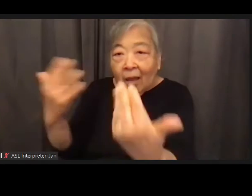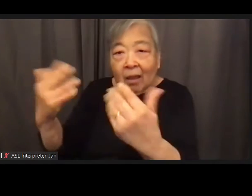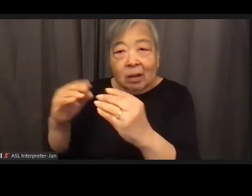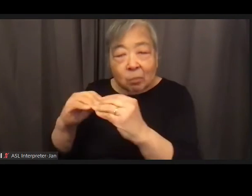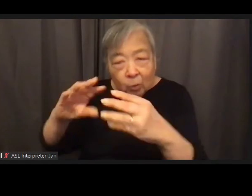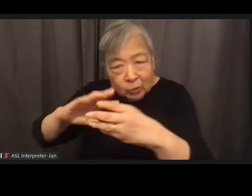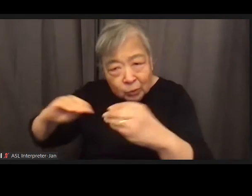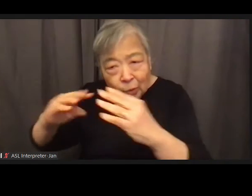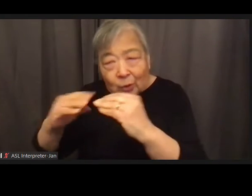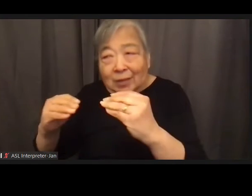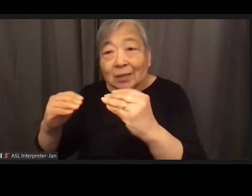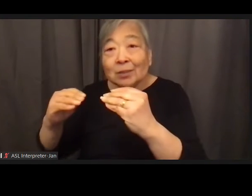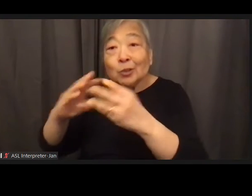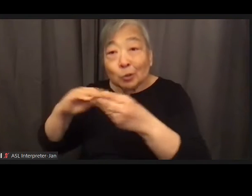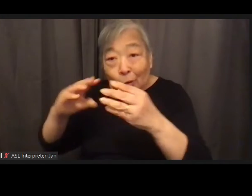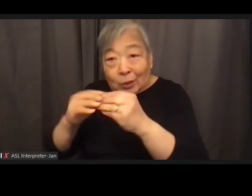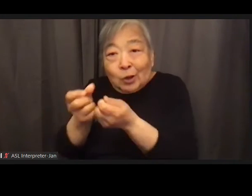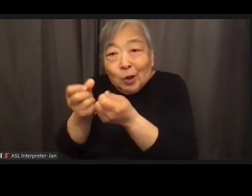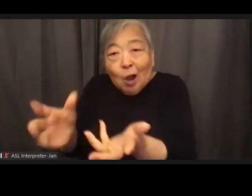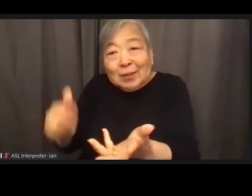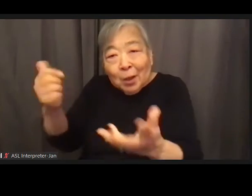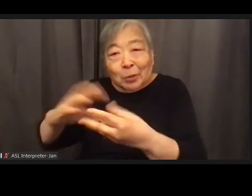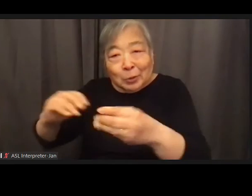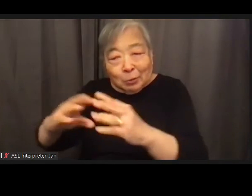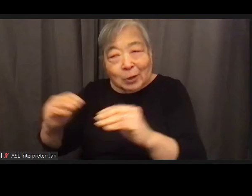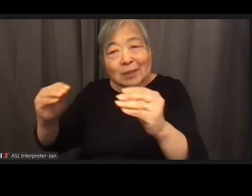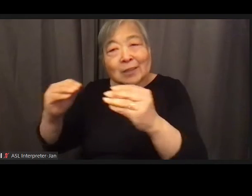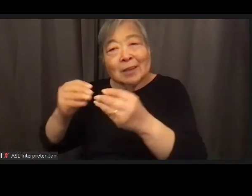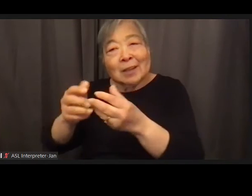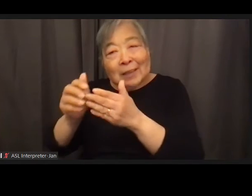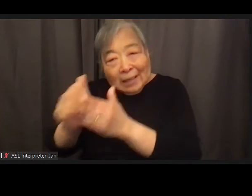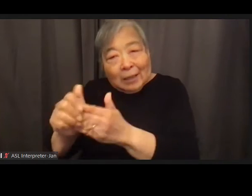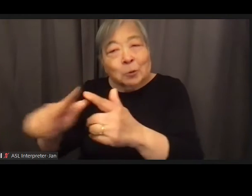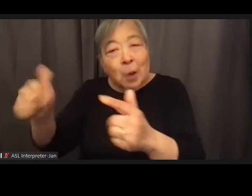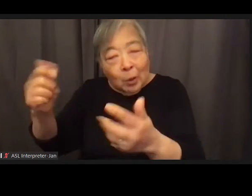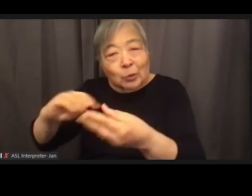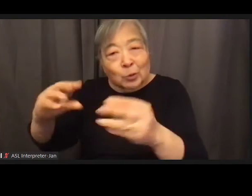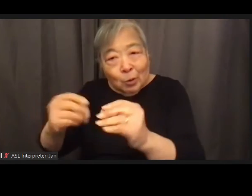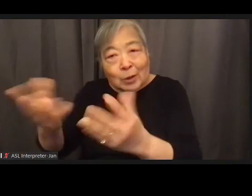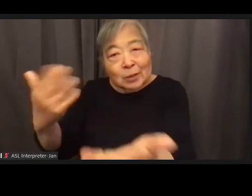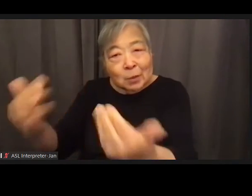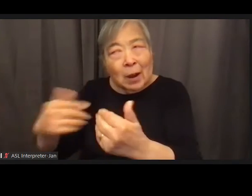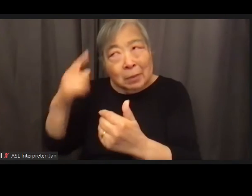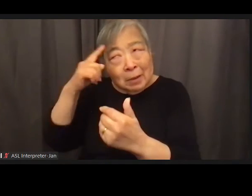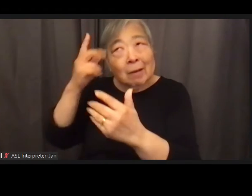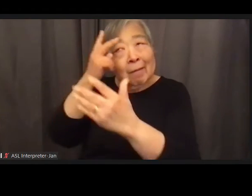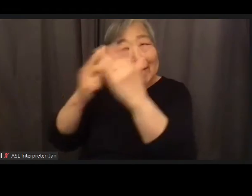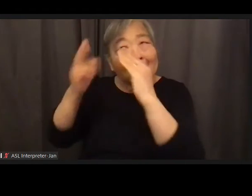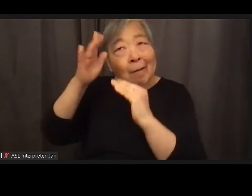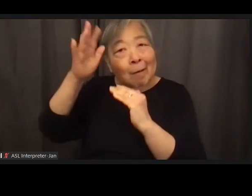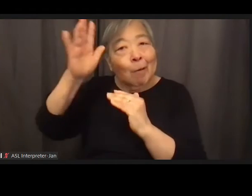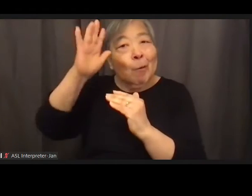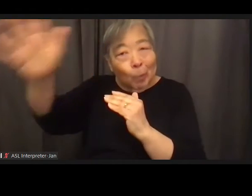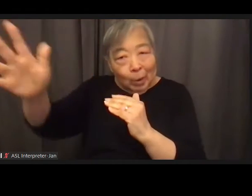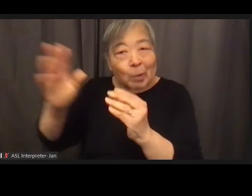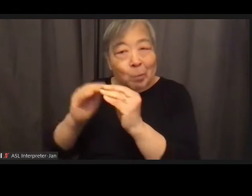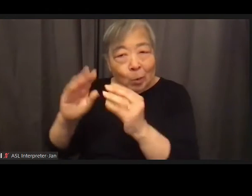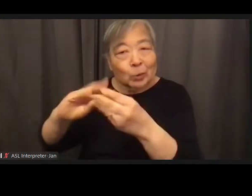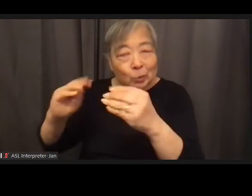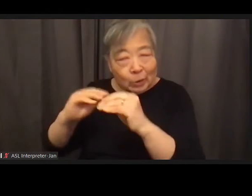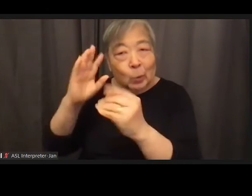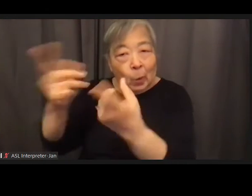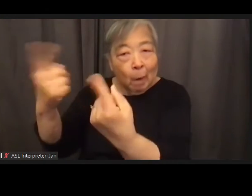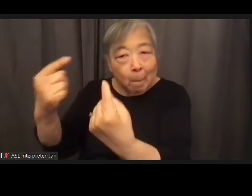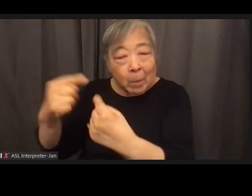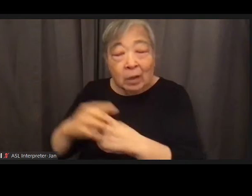this is, that there are multiple stories here that will eventually be told from this. Now, it's hard to think, Lina, about In My